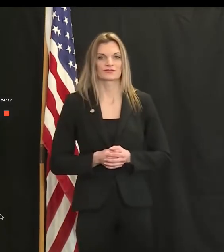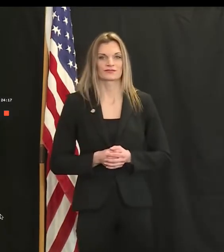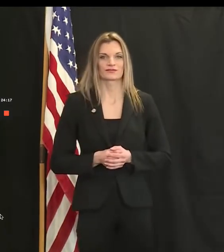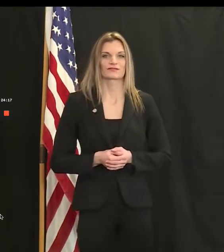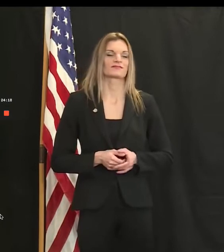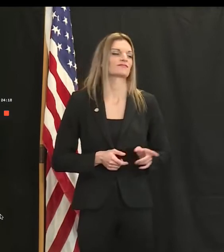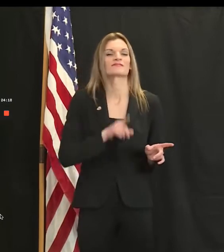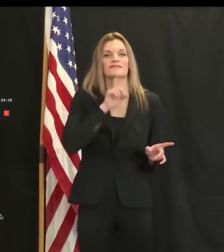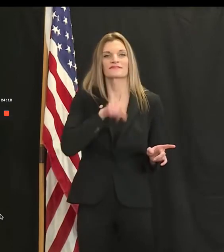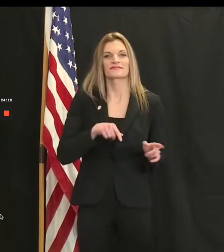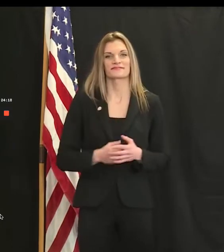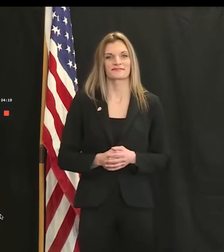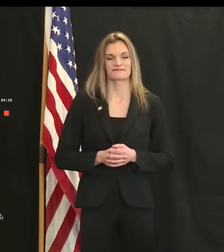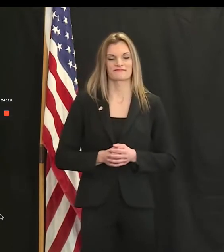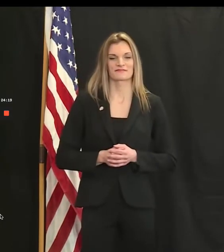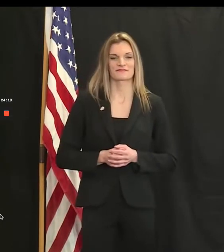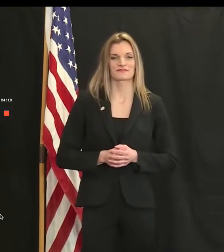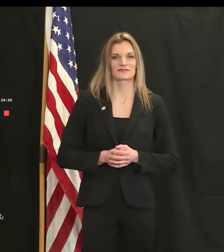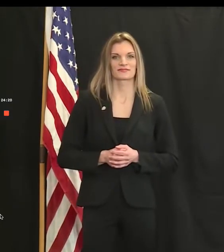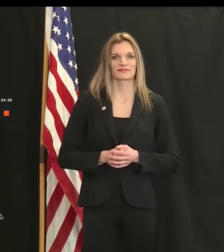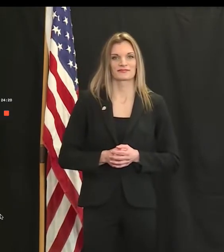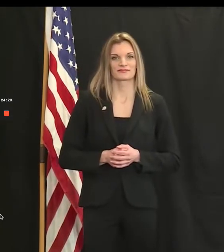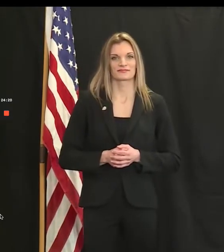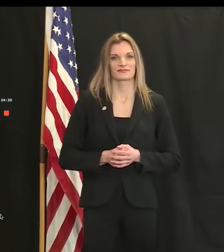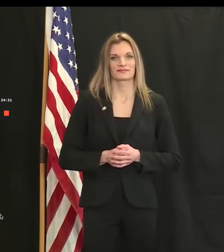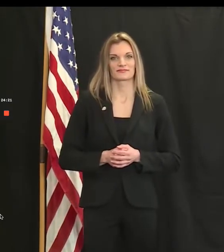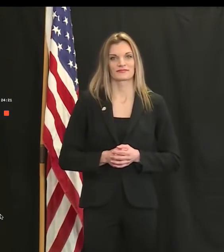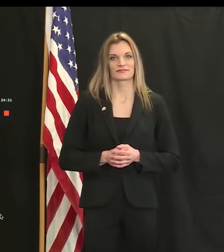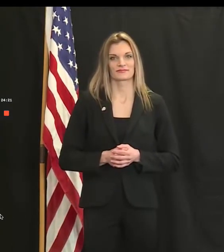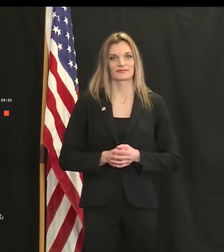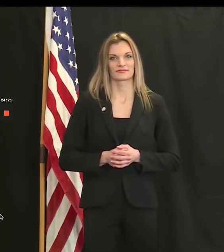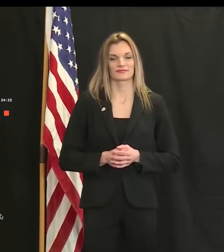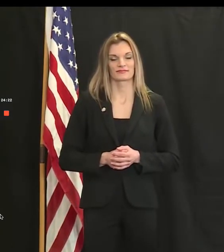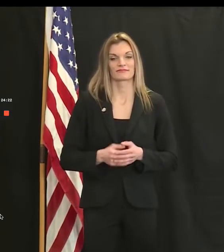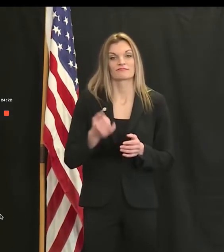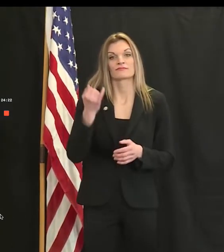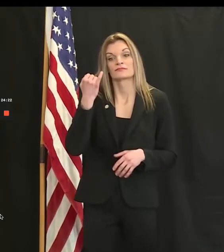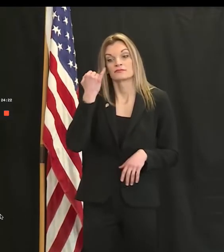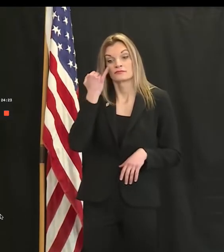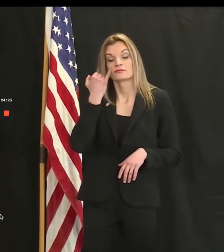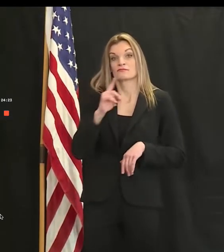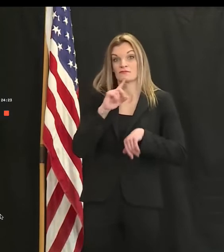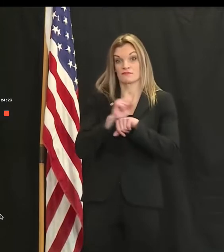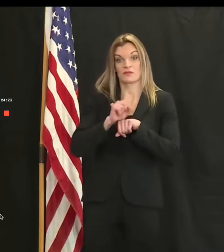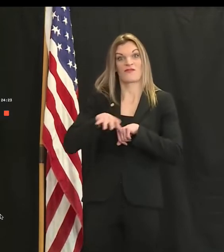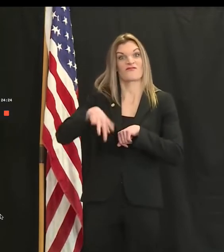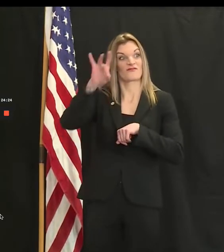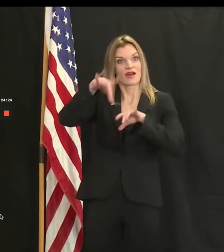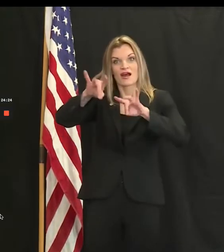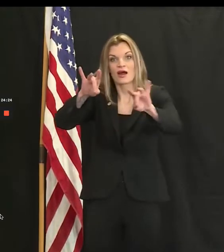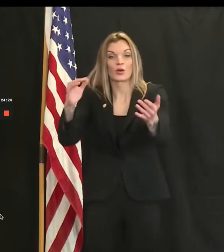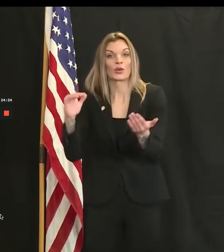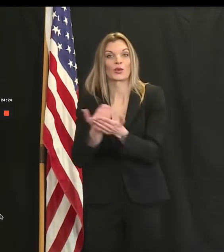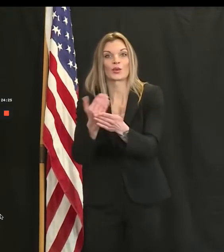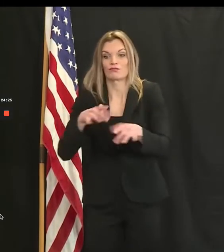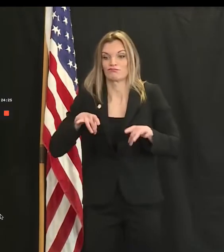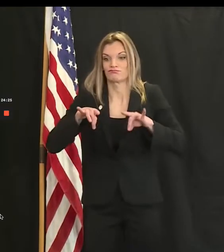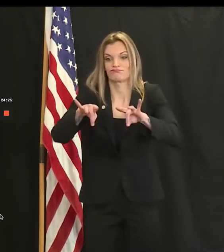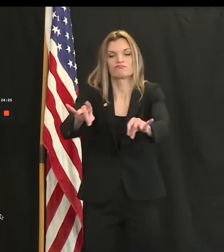Thank you. As we stated, if new evidence were to come to light, I mean, this is an